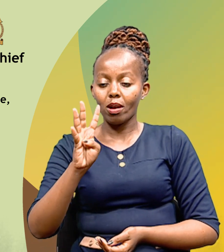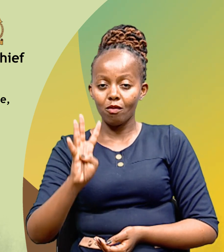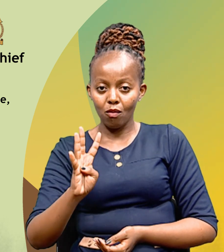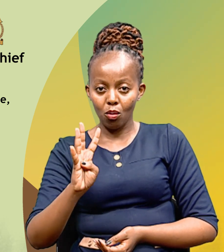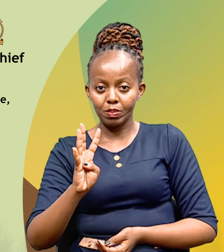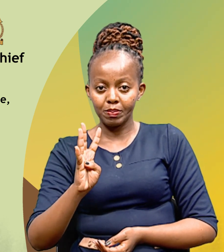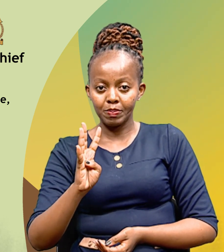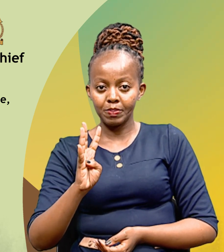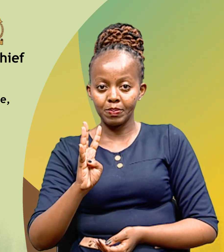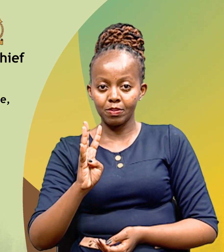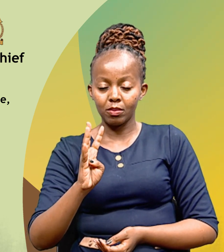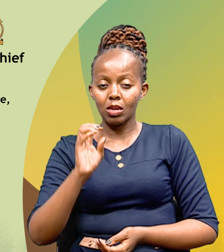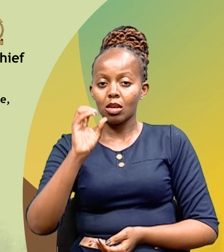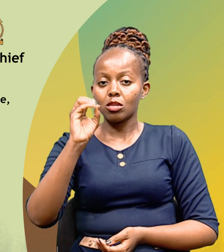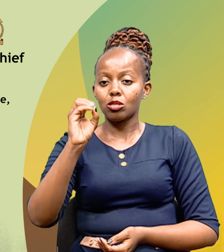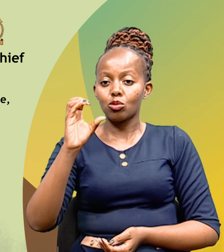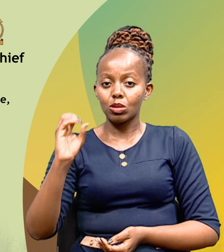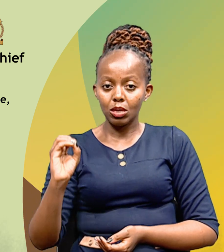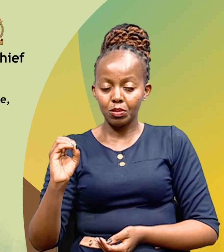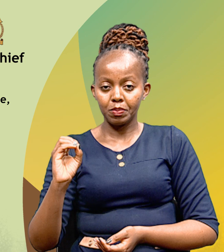20414